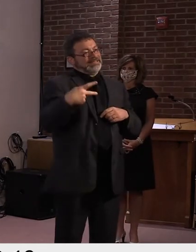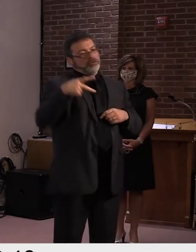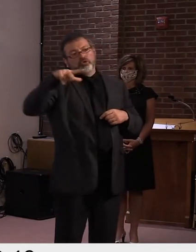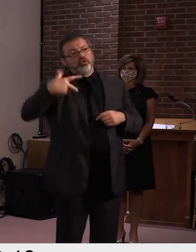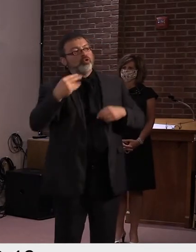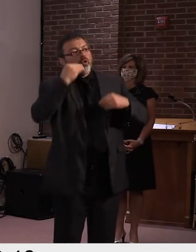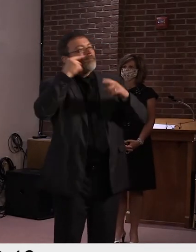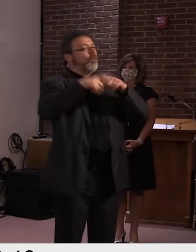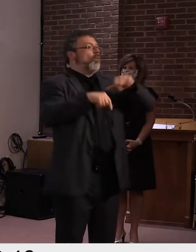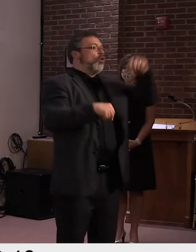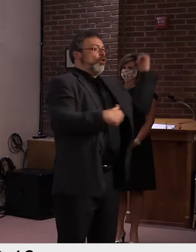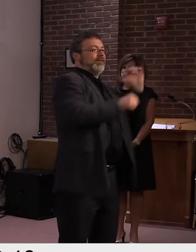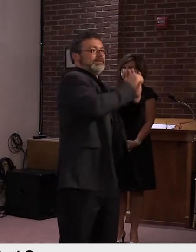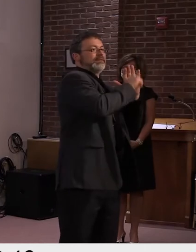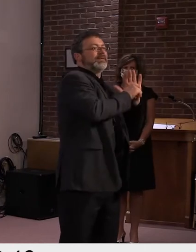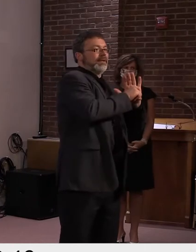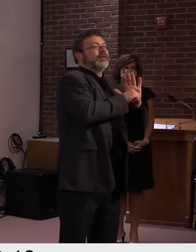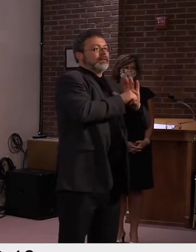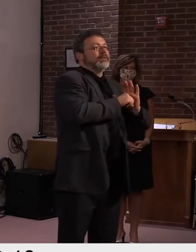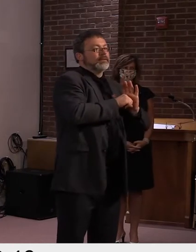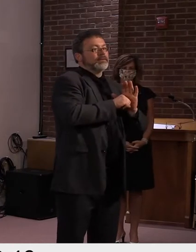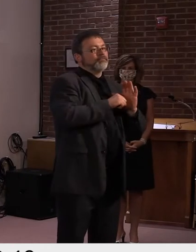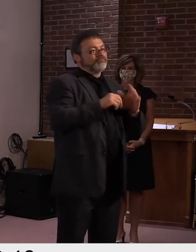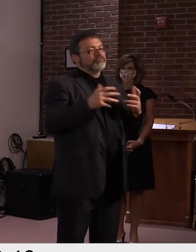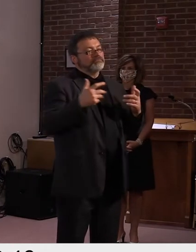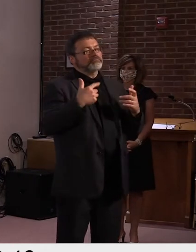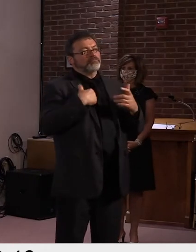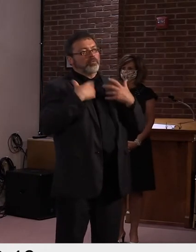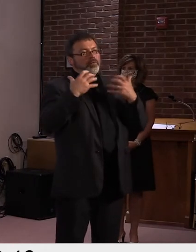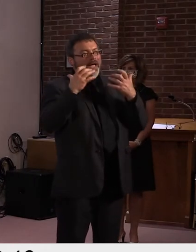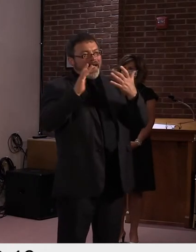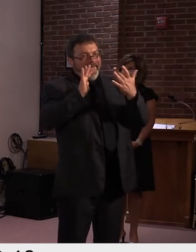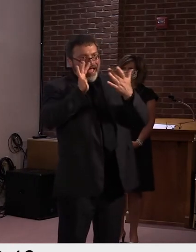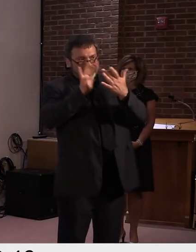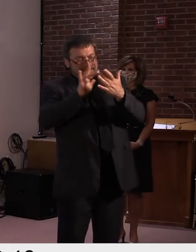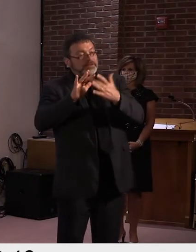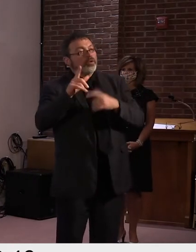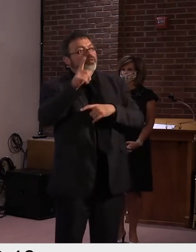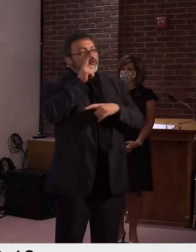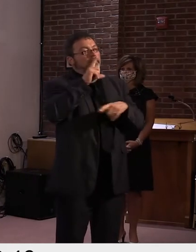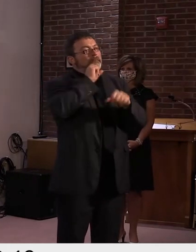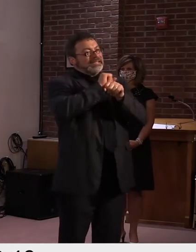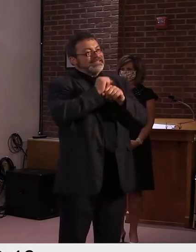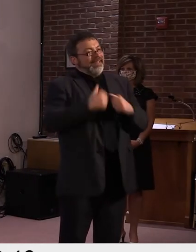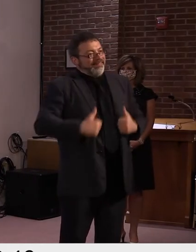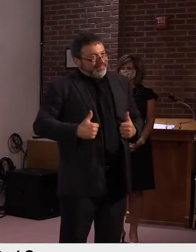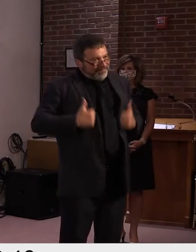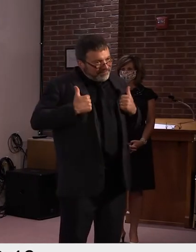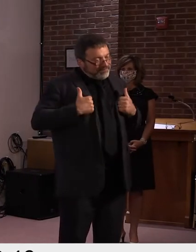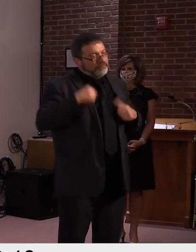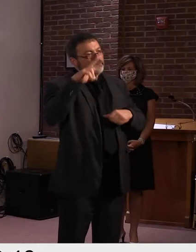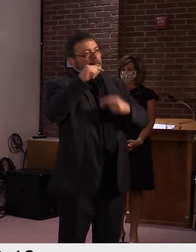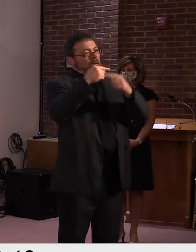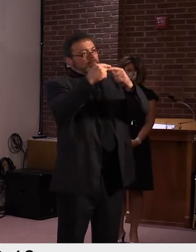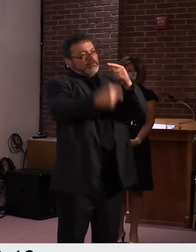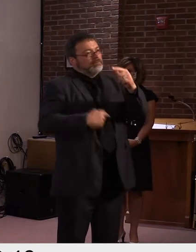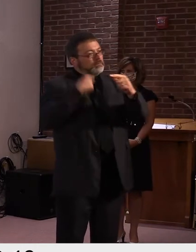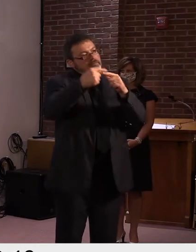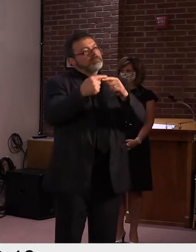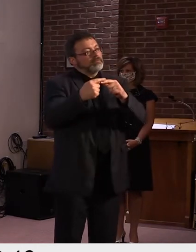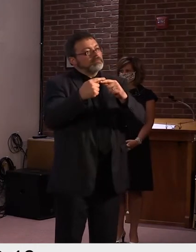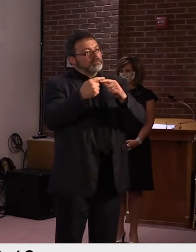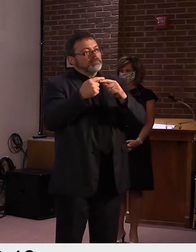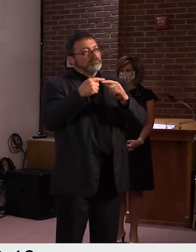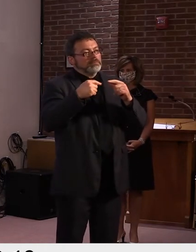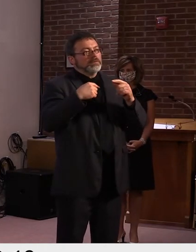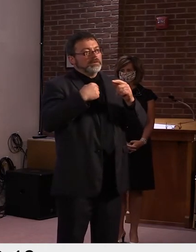occupied households. In working with the U.S. Census Bureau, what we will also be doing is making sure that we review what those are with the local community to make